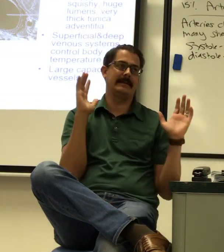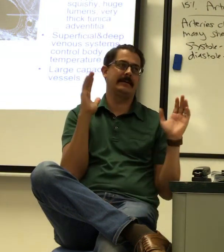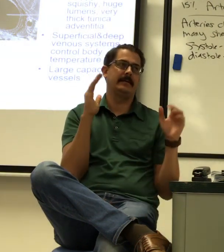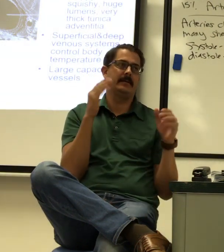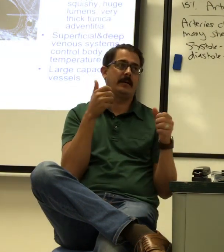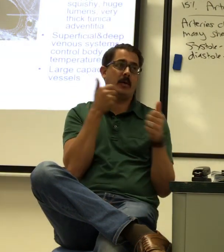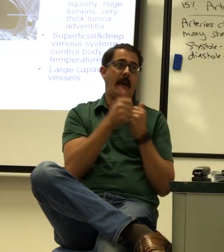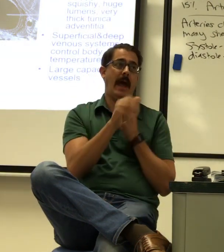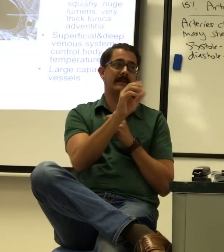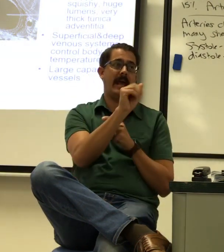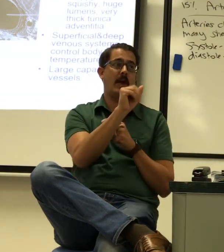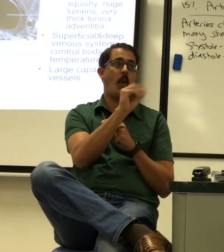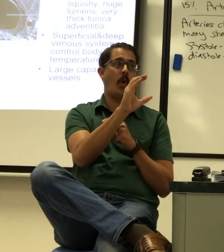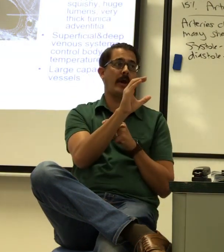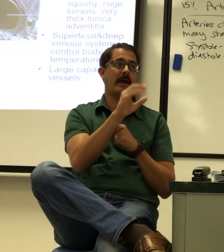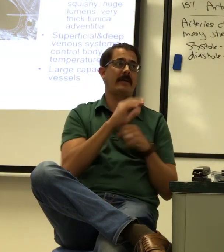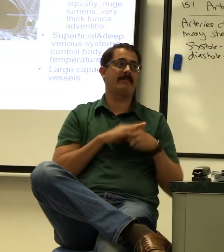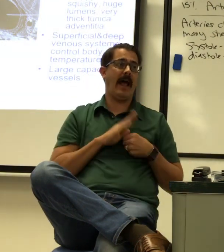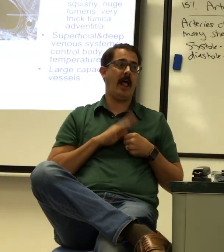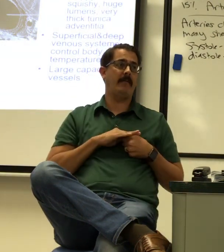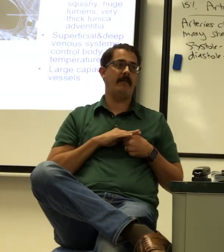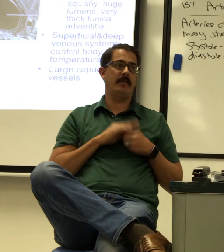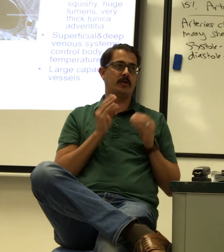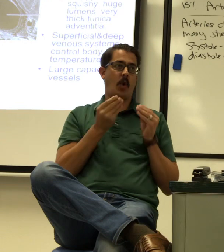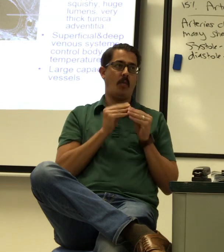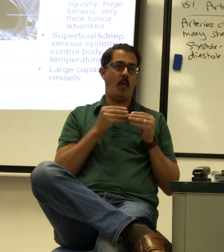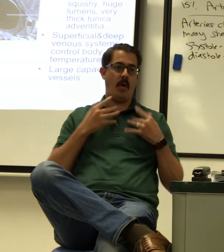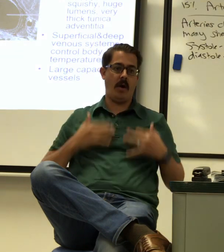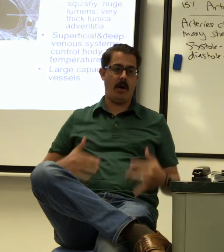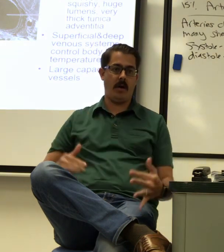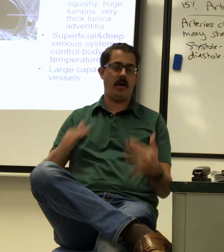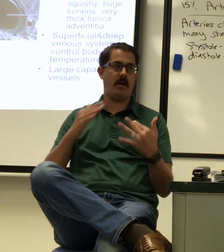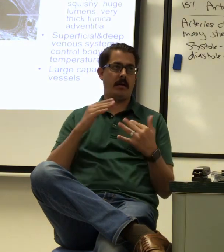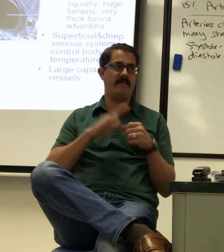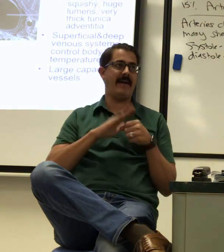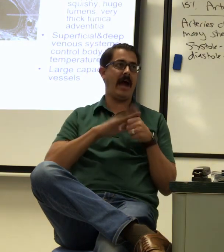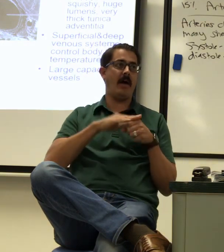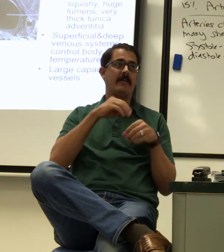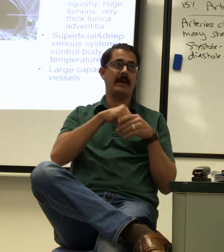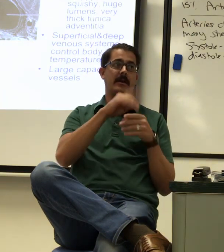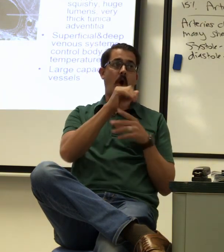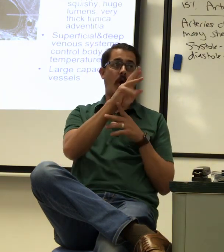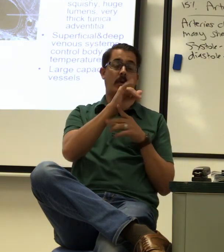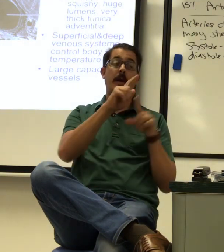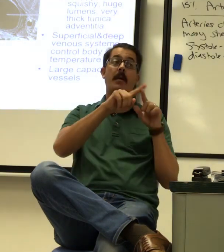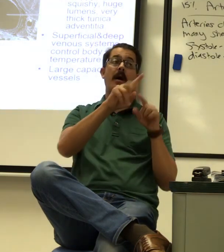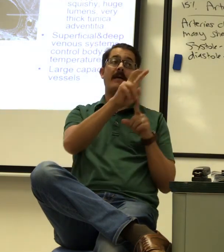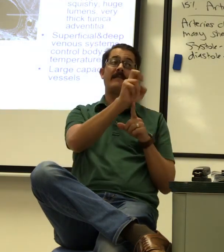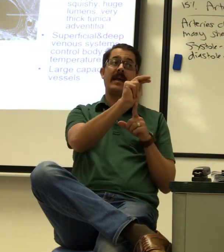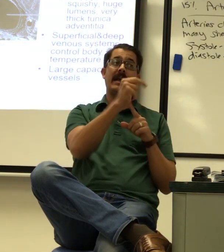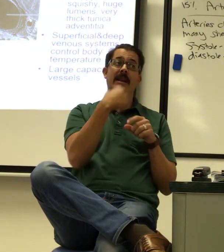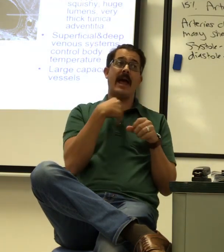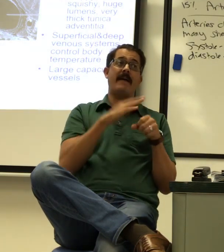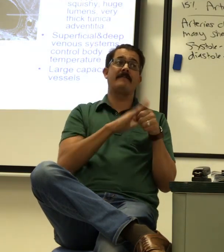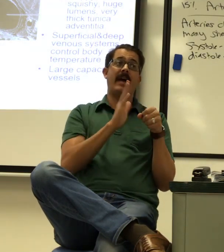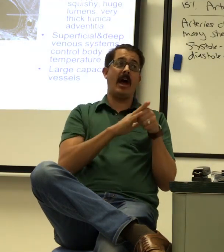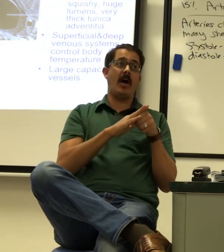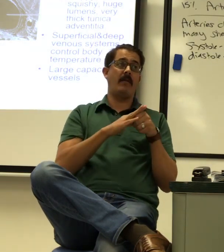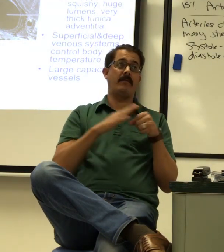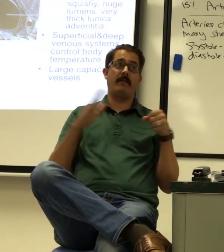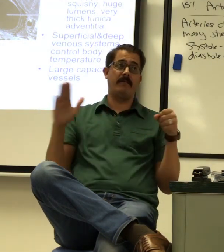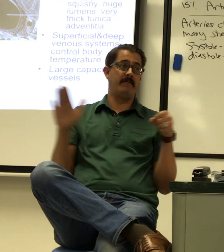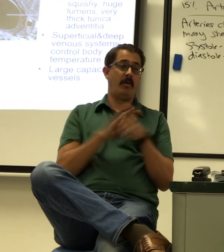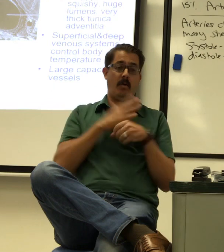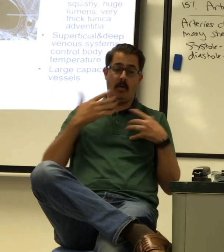get past the aortic valve, there are no valves throughout the length of arteries. Now, veins have these valves throughout